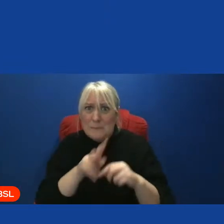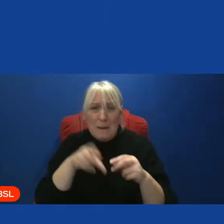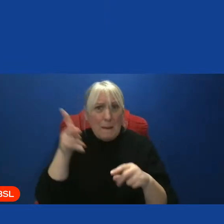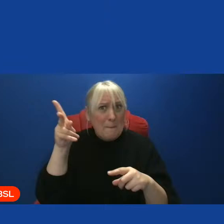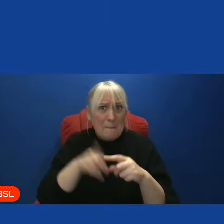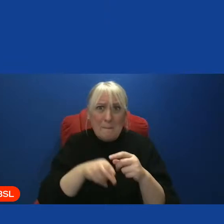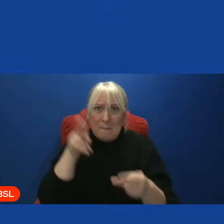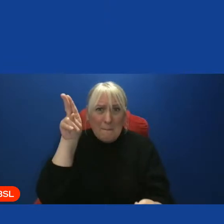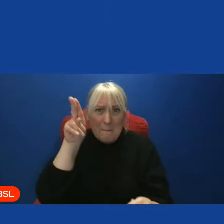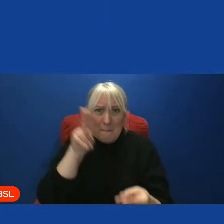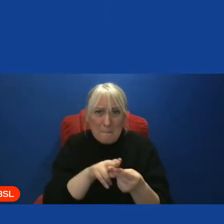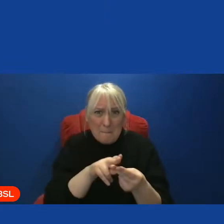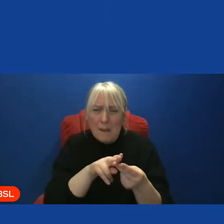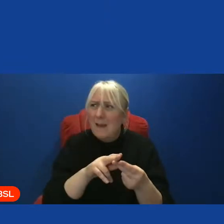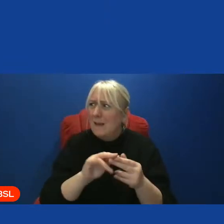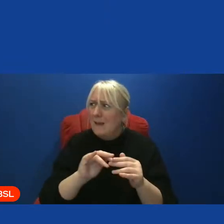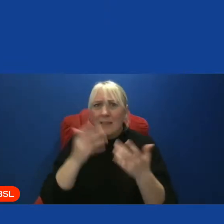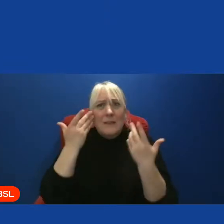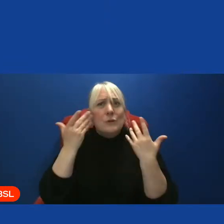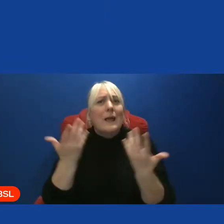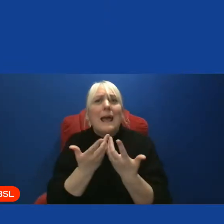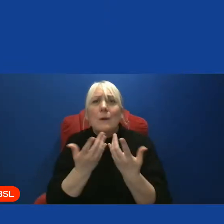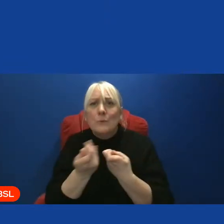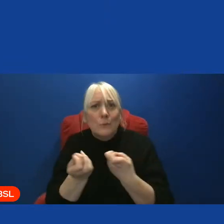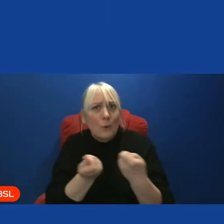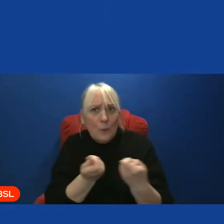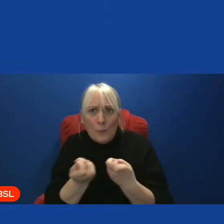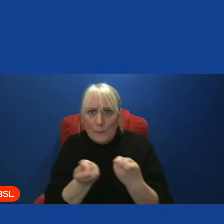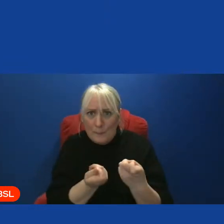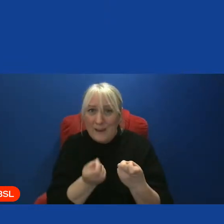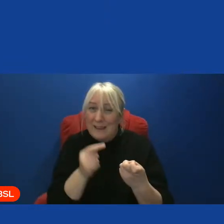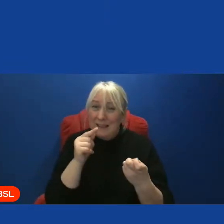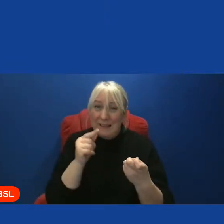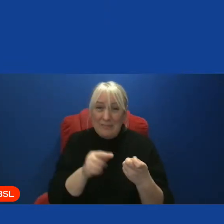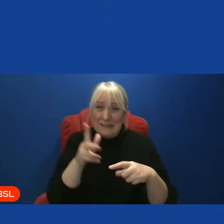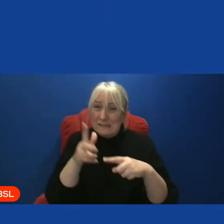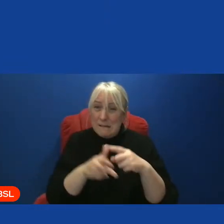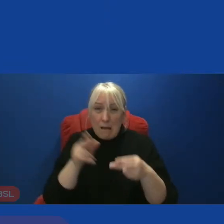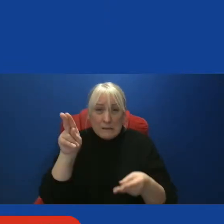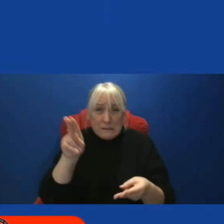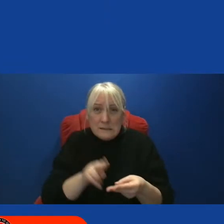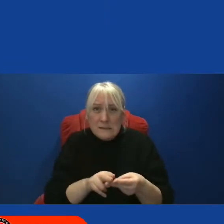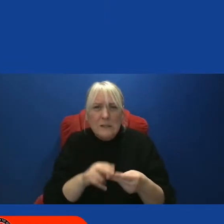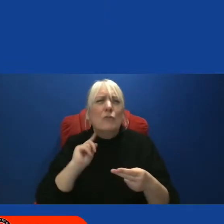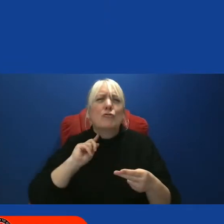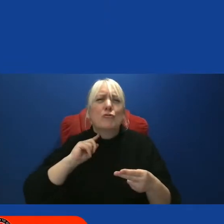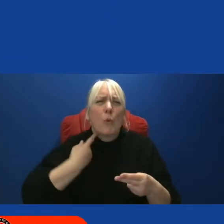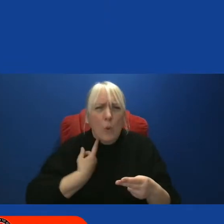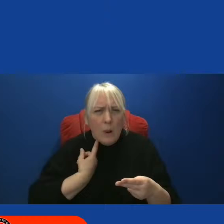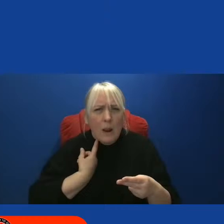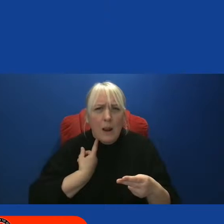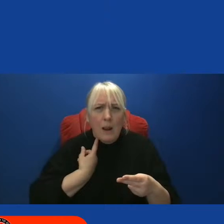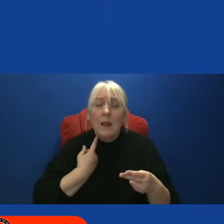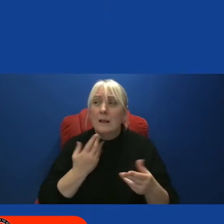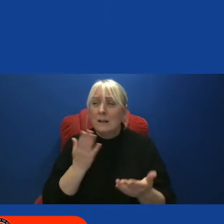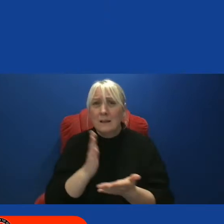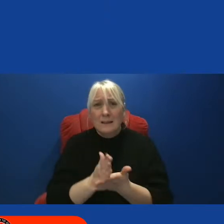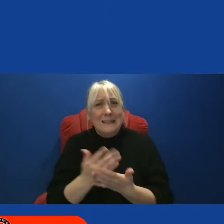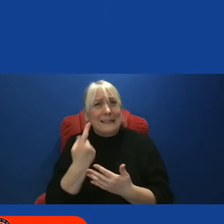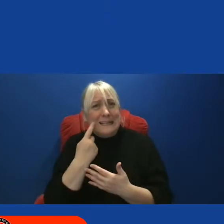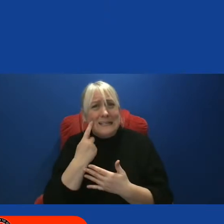cuts are cruel and sadistic, but most of all, they are completely avoidable. And so when you've got